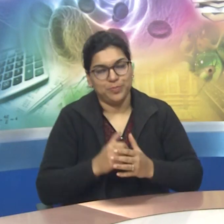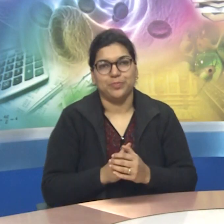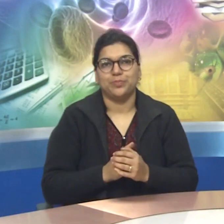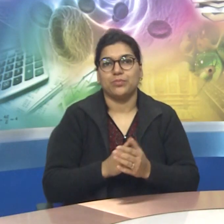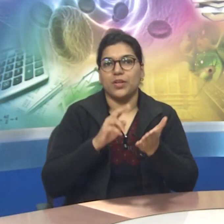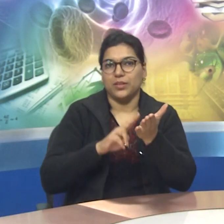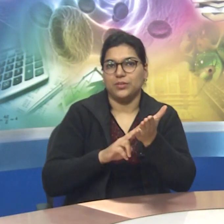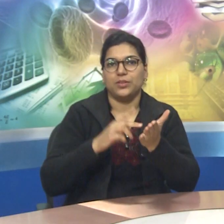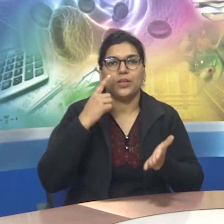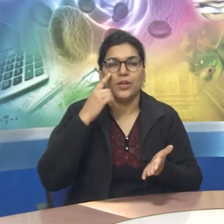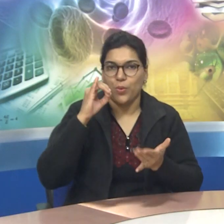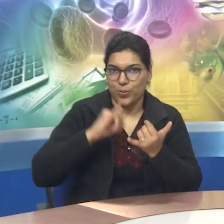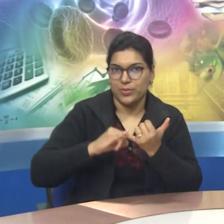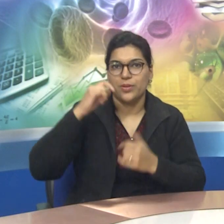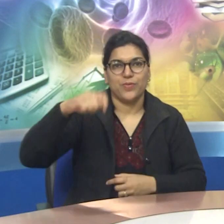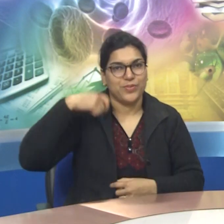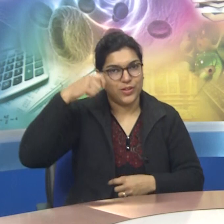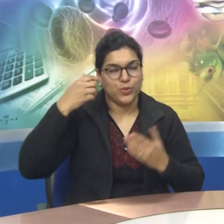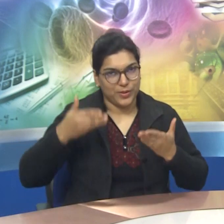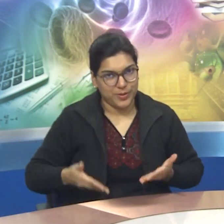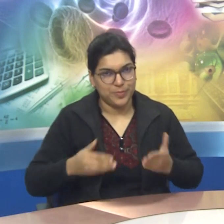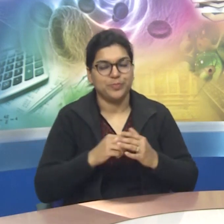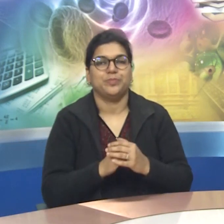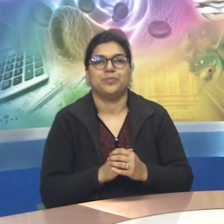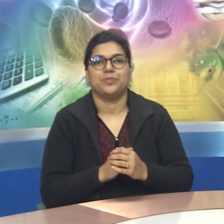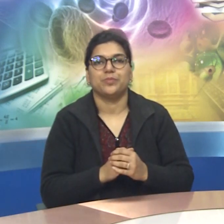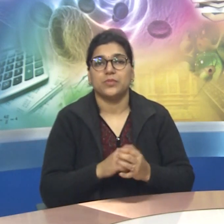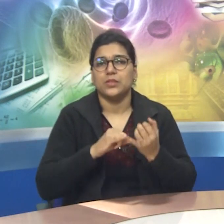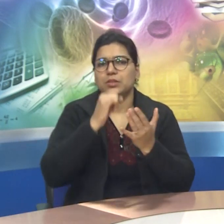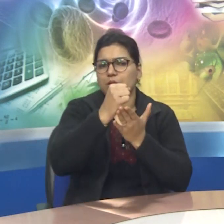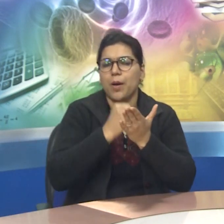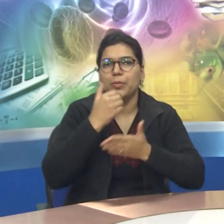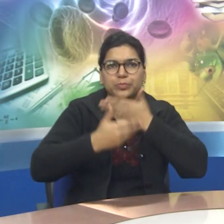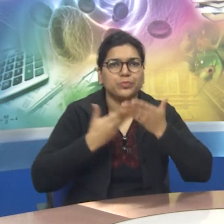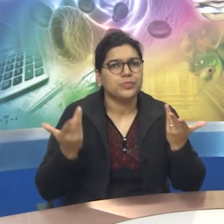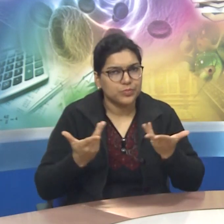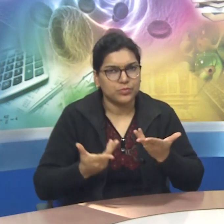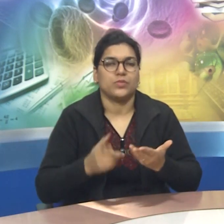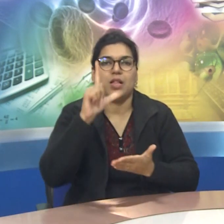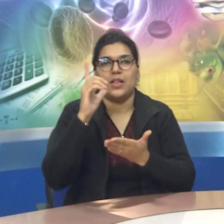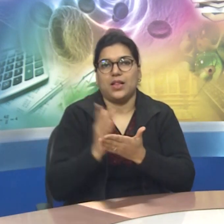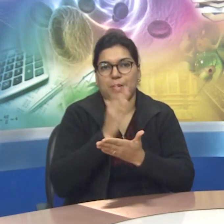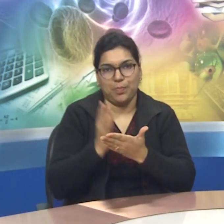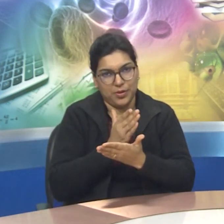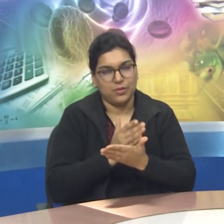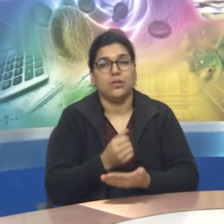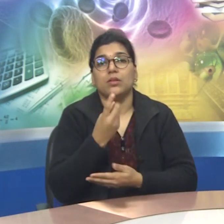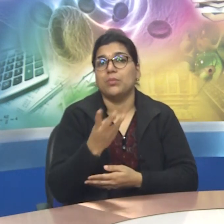welcome you all in this educational video of NIOS. This is subject Library